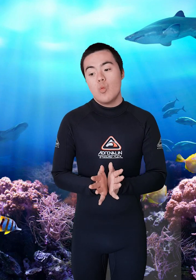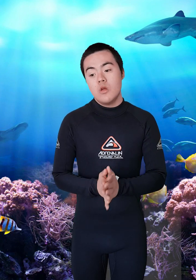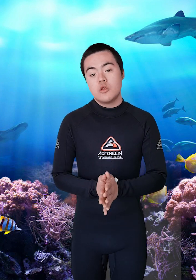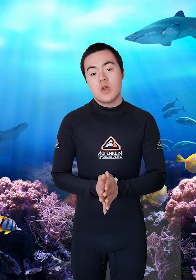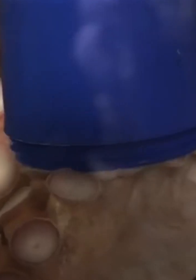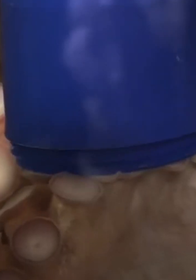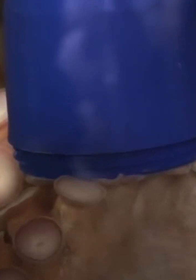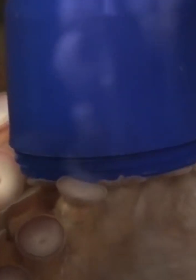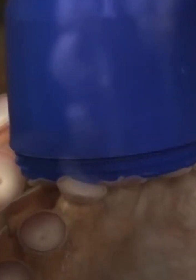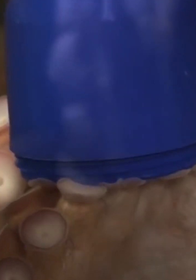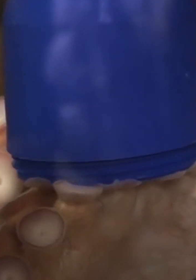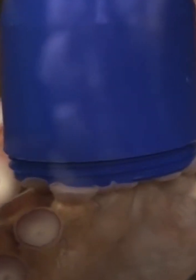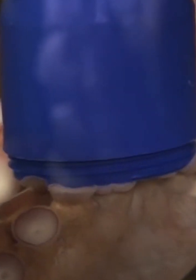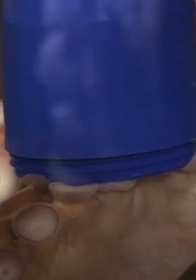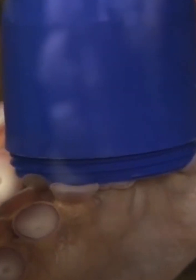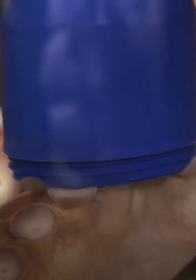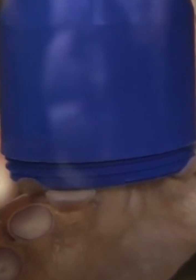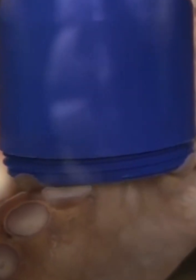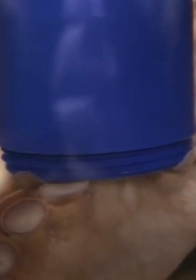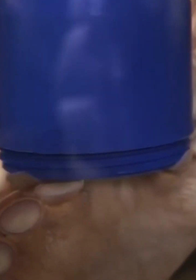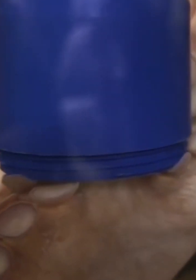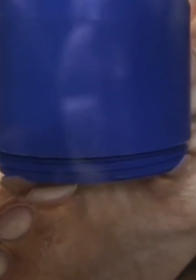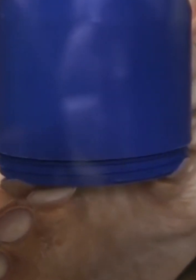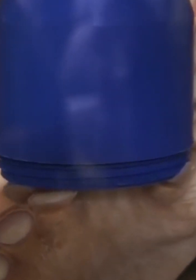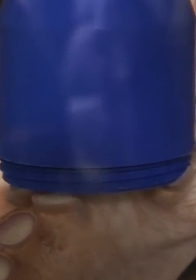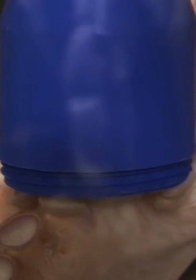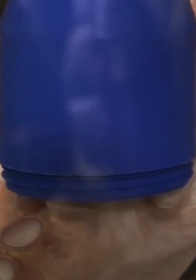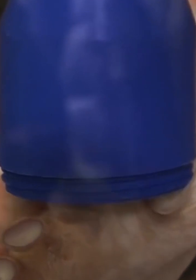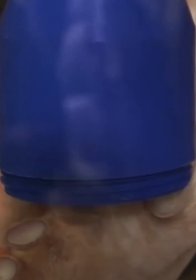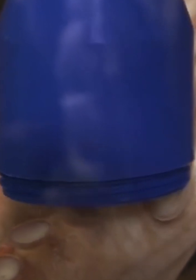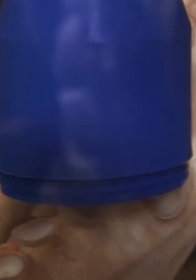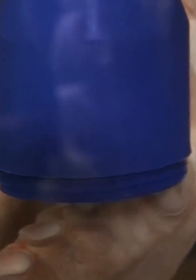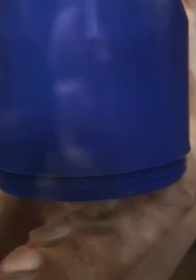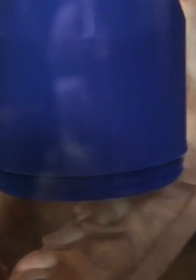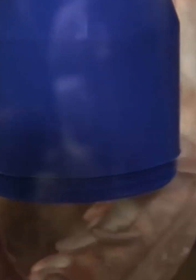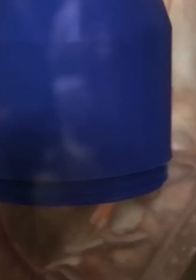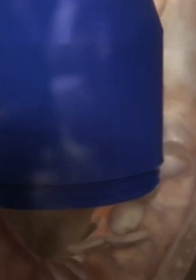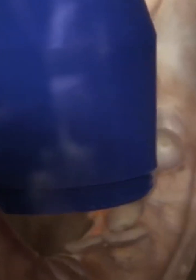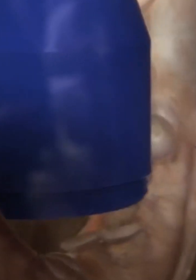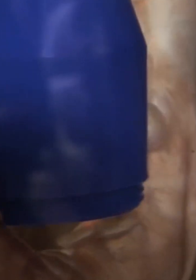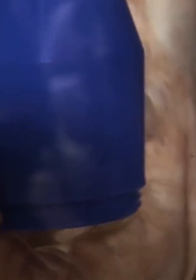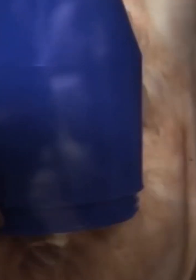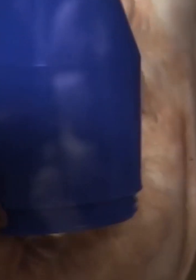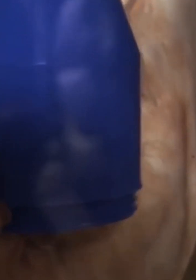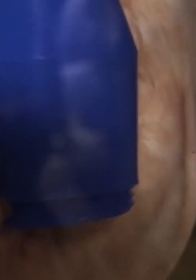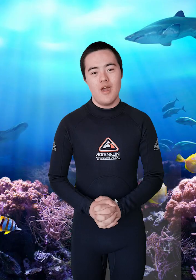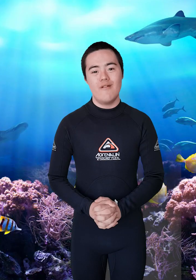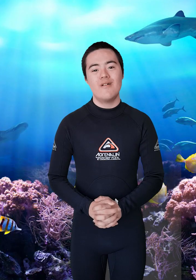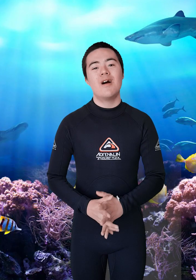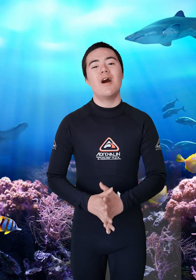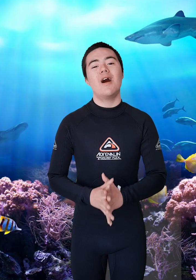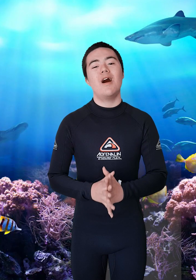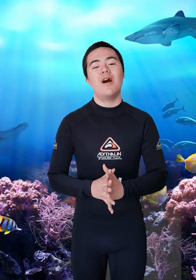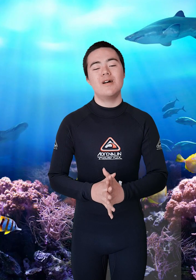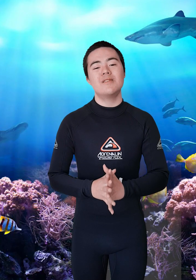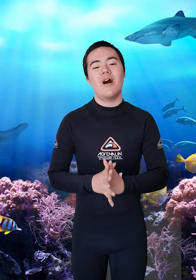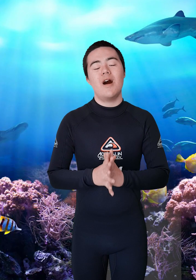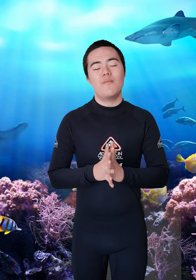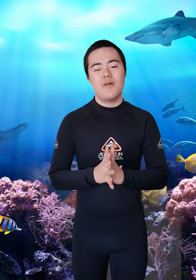which can solve mazes, open jars, and also have an